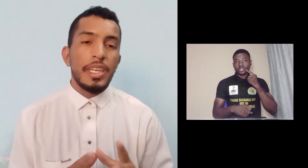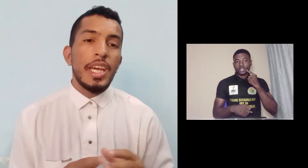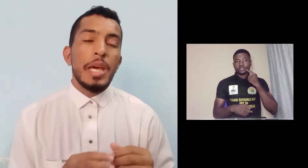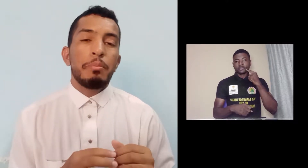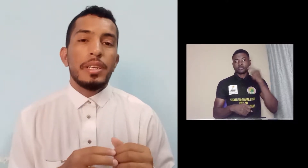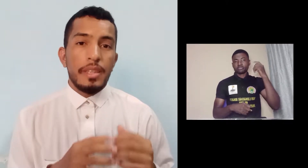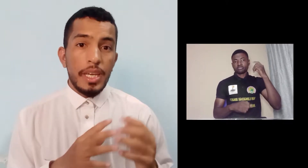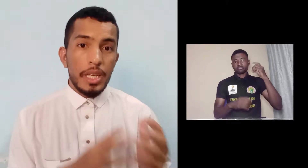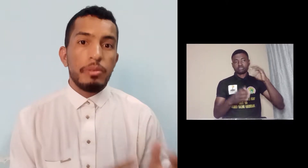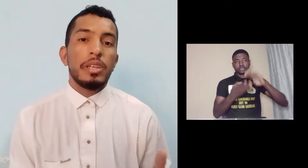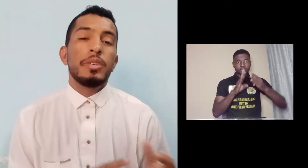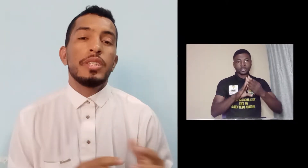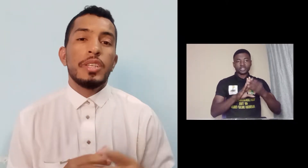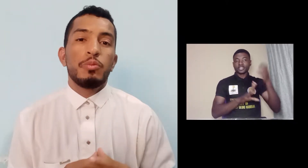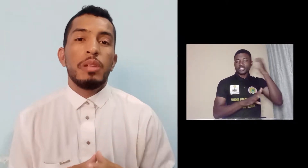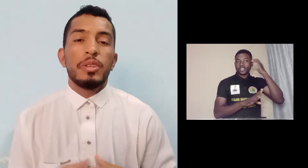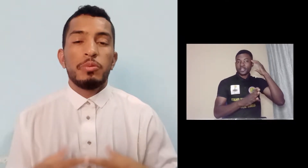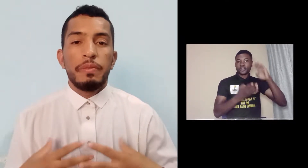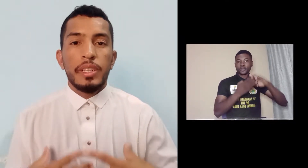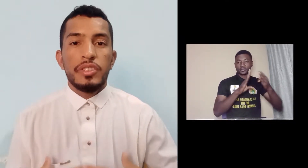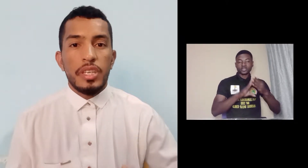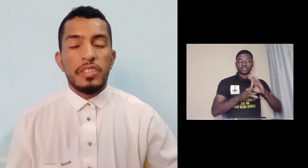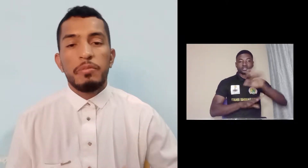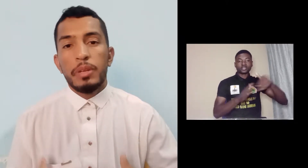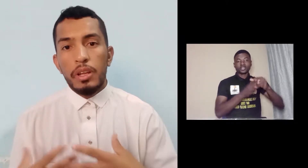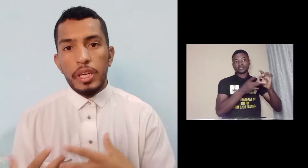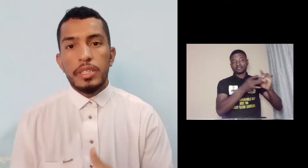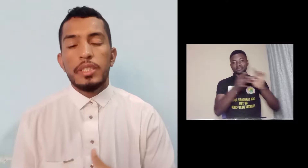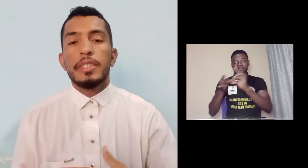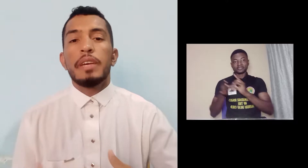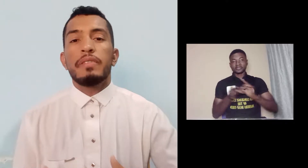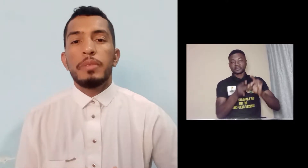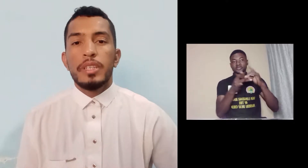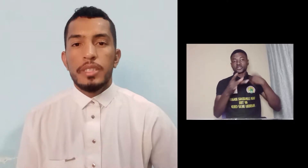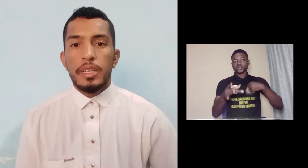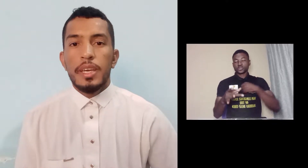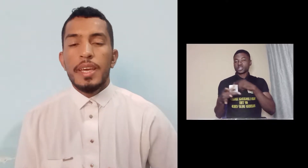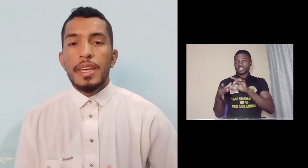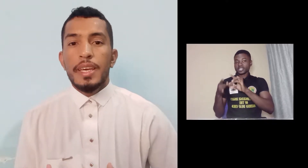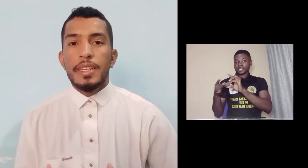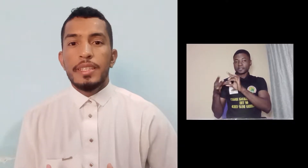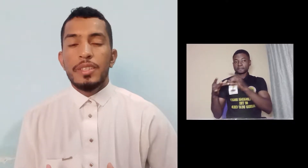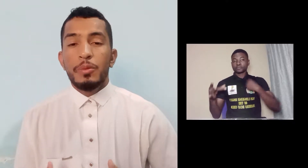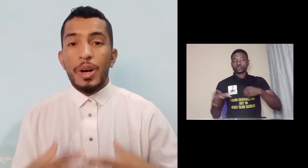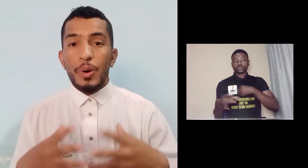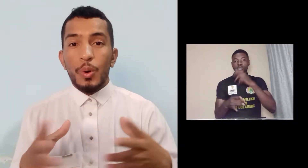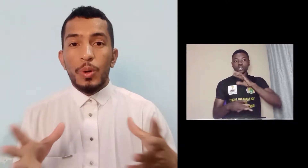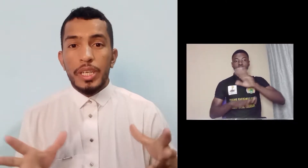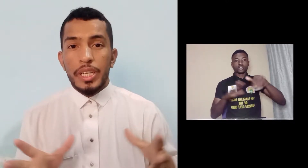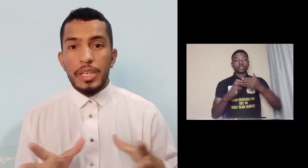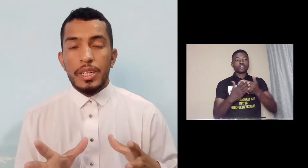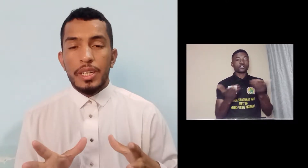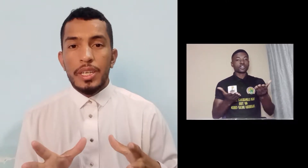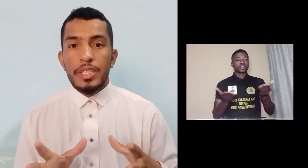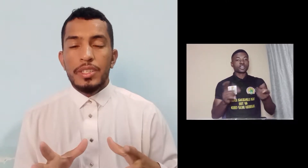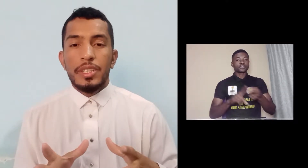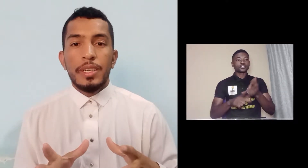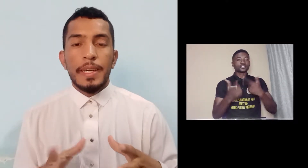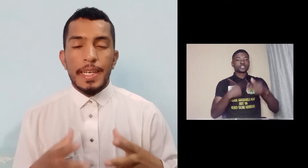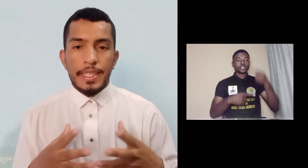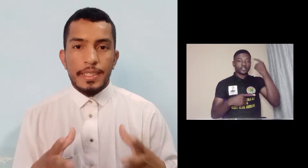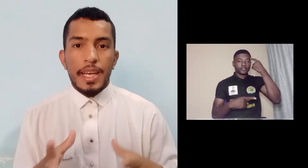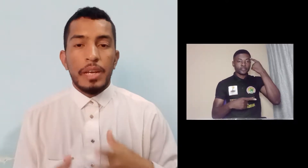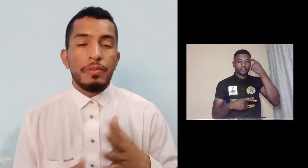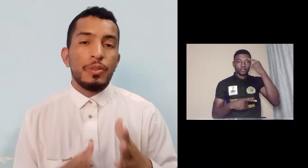community, but the hearing community as well, because we feel the sense of belonging to the deaf community. And we are all here